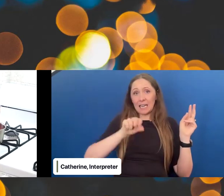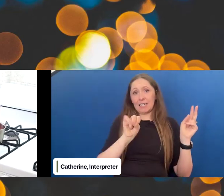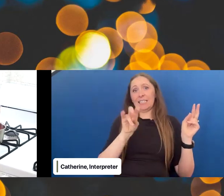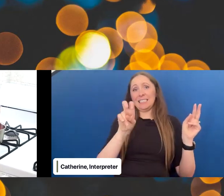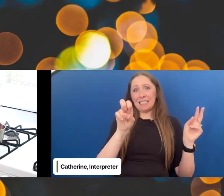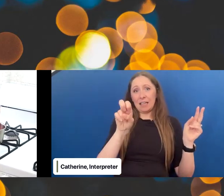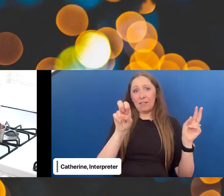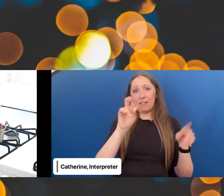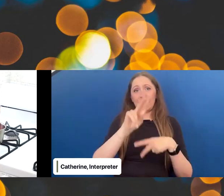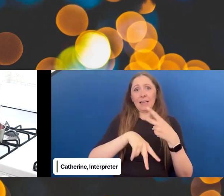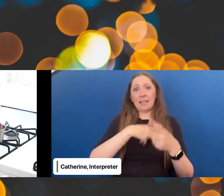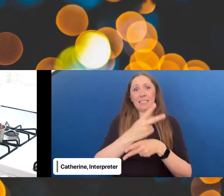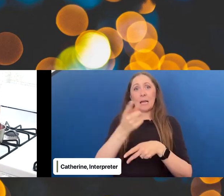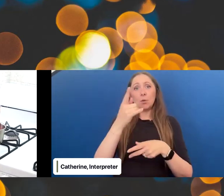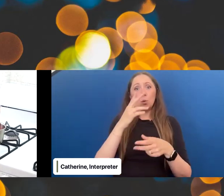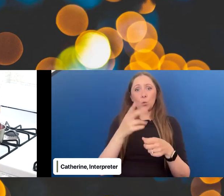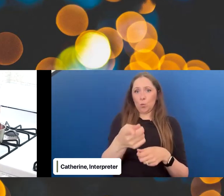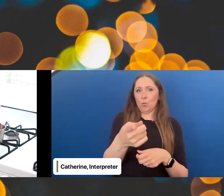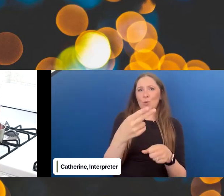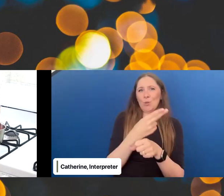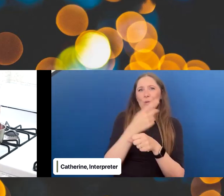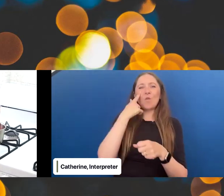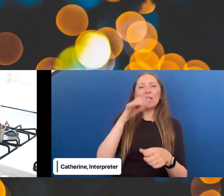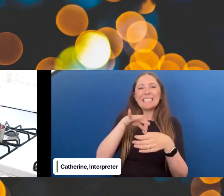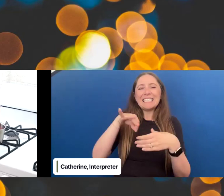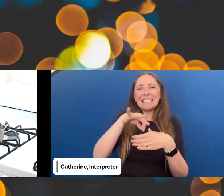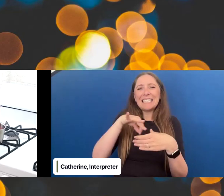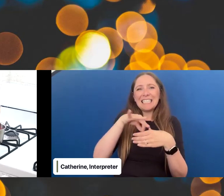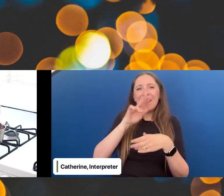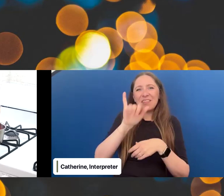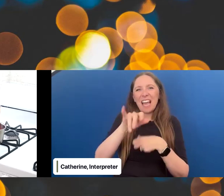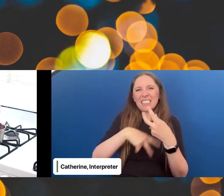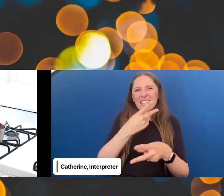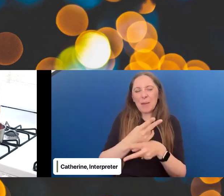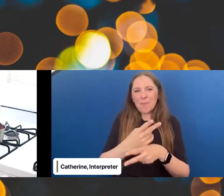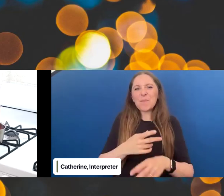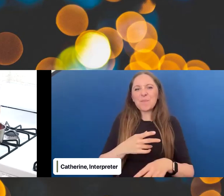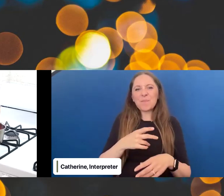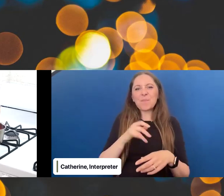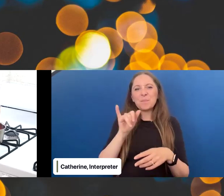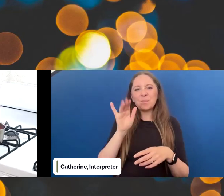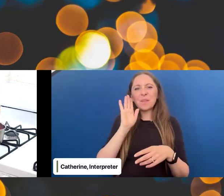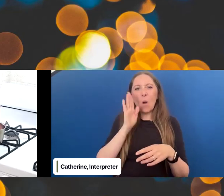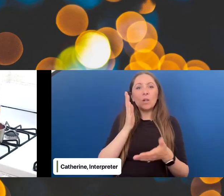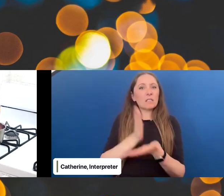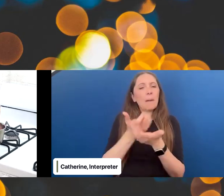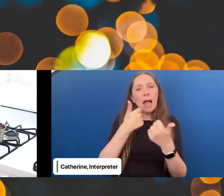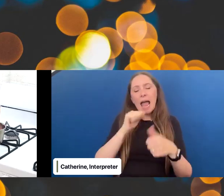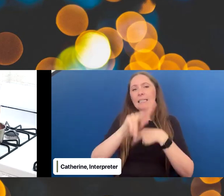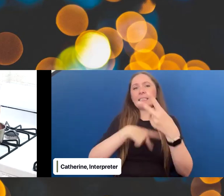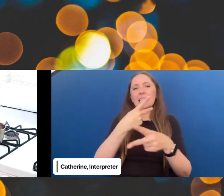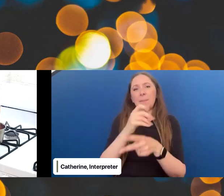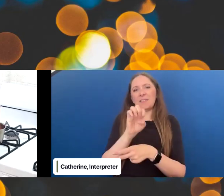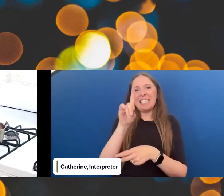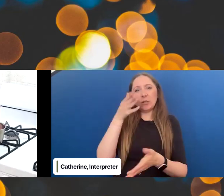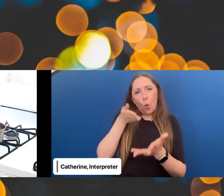the kind you strain your tea through, that kind of thing. That's just going to stop any seeds from going